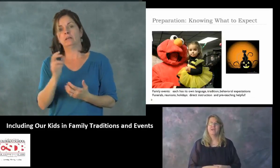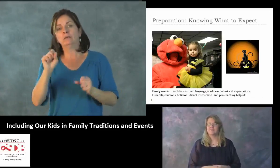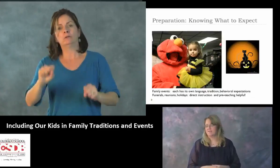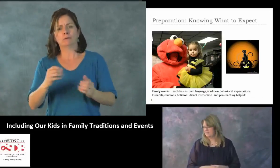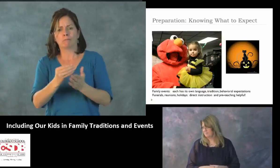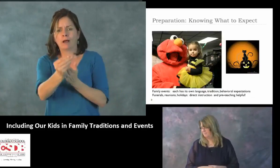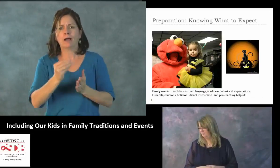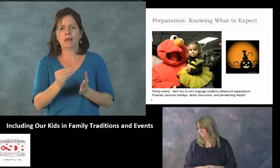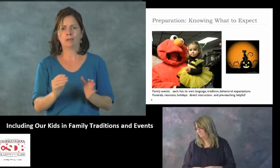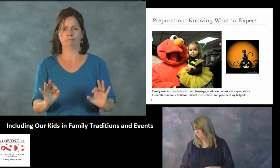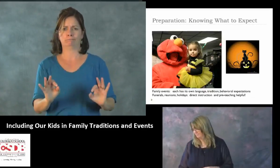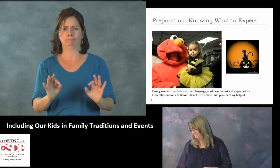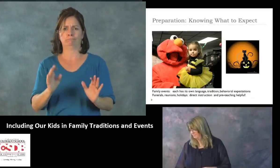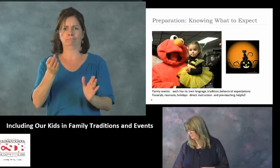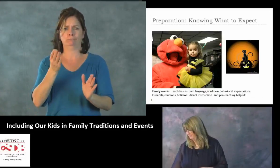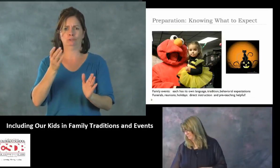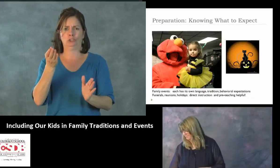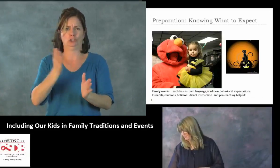greater access.